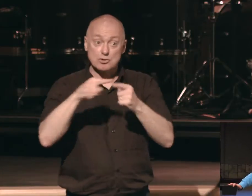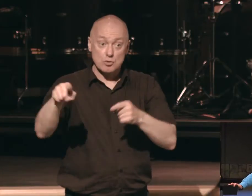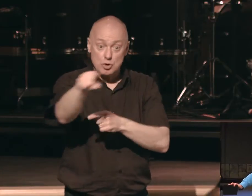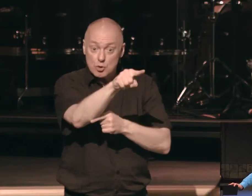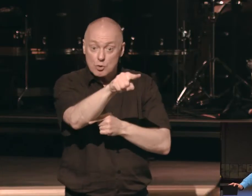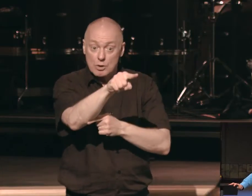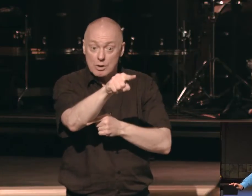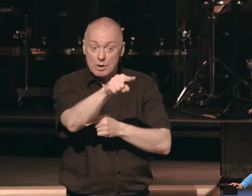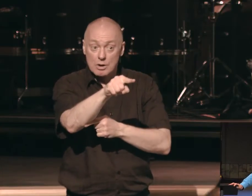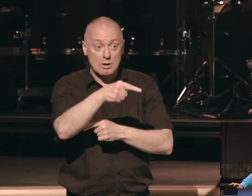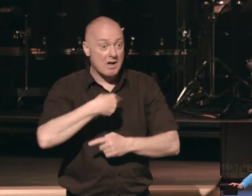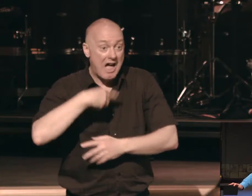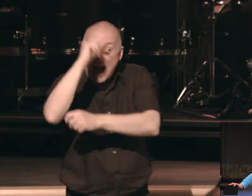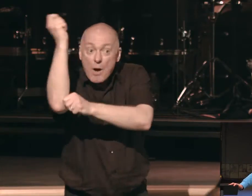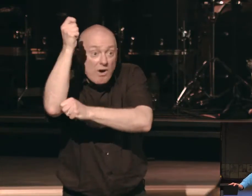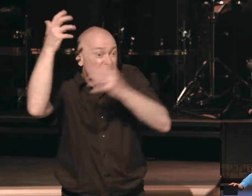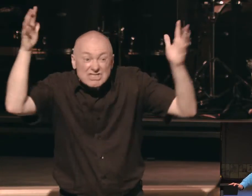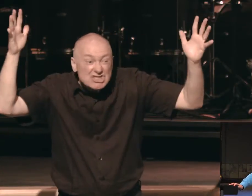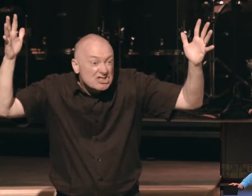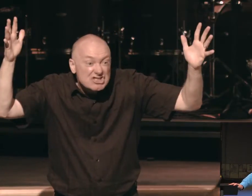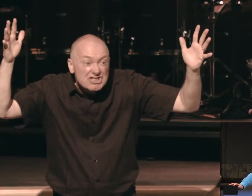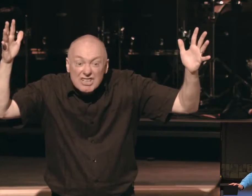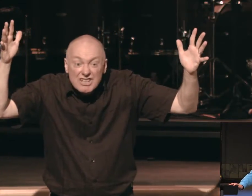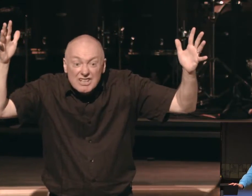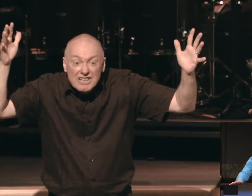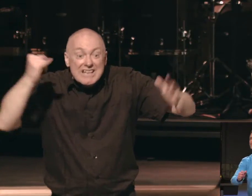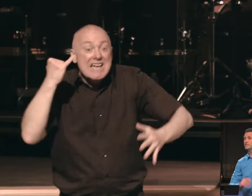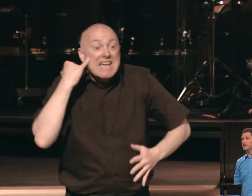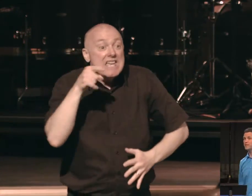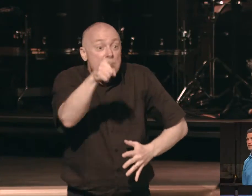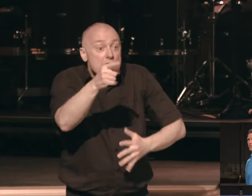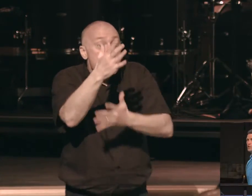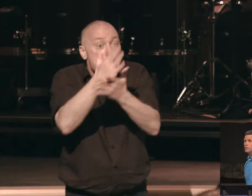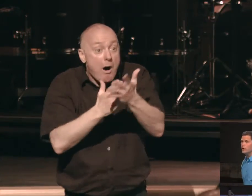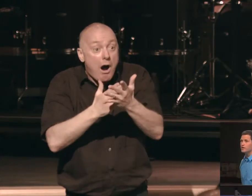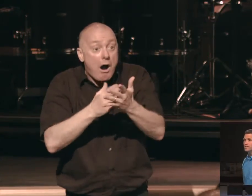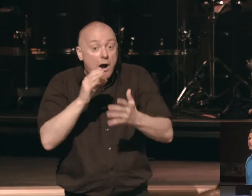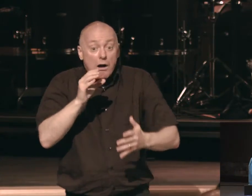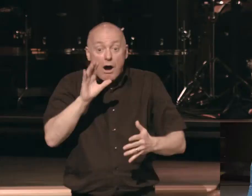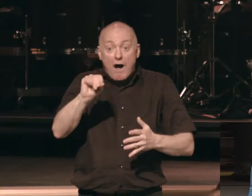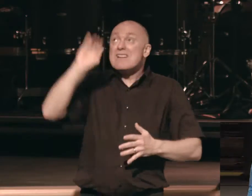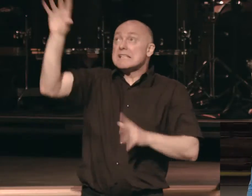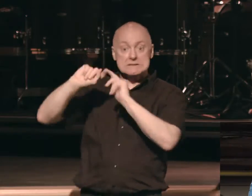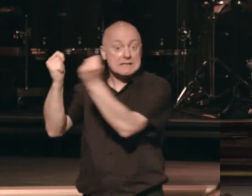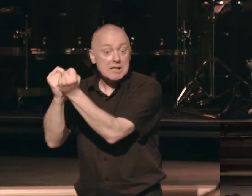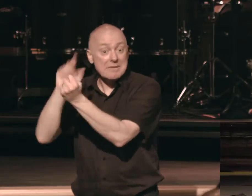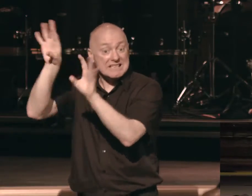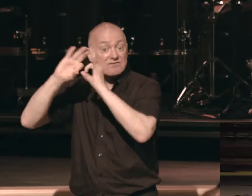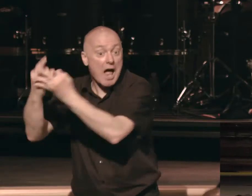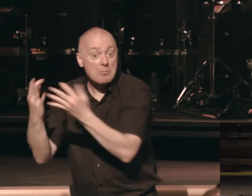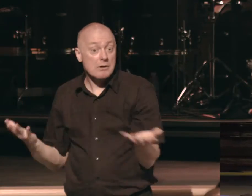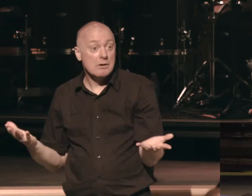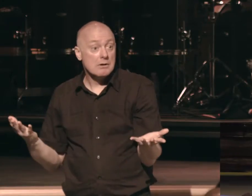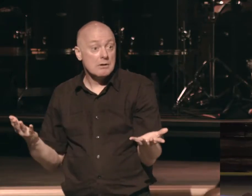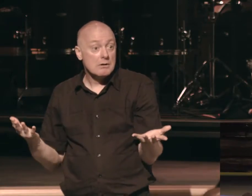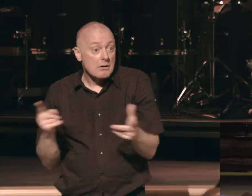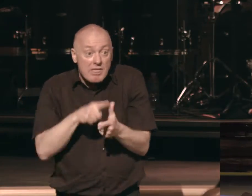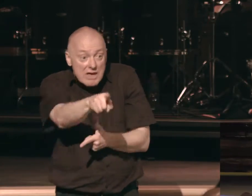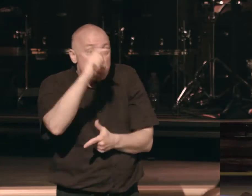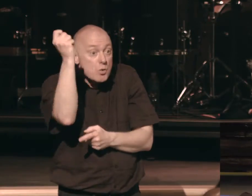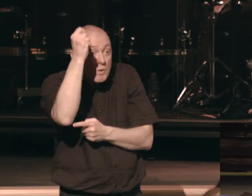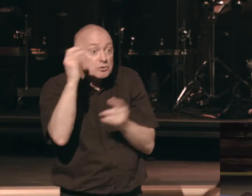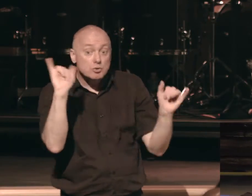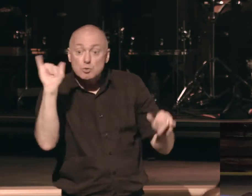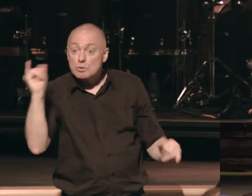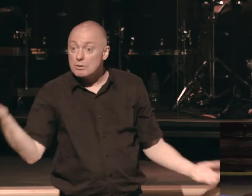like, I've won. And if you're a part of his team, if you belong to his family, listen, you win